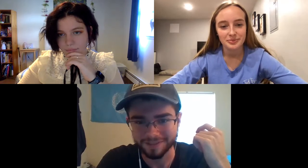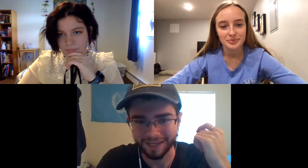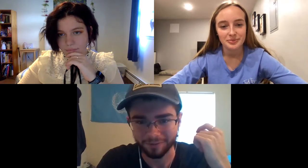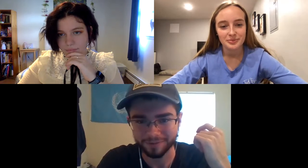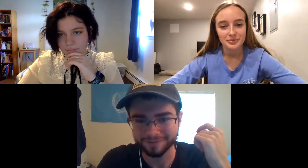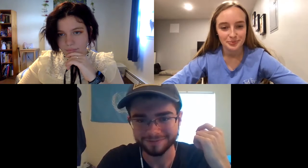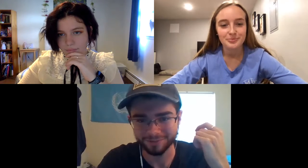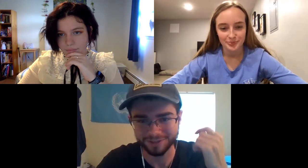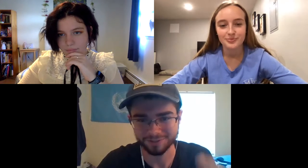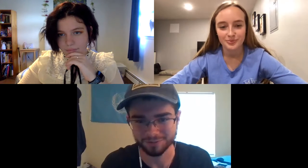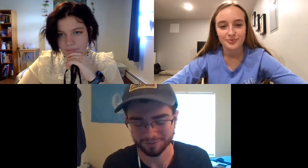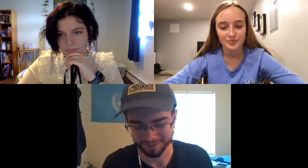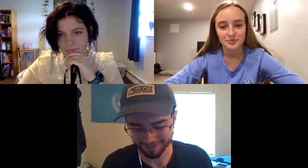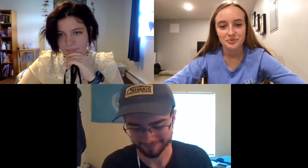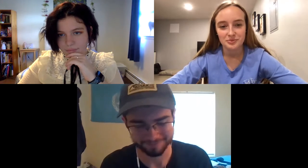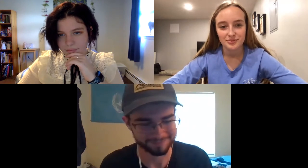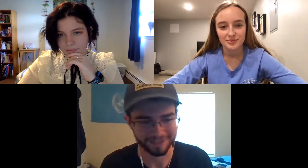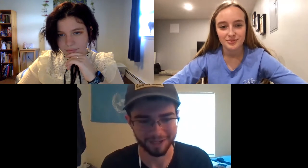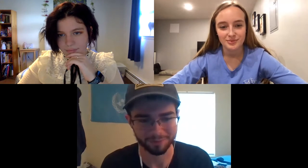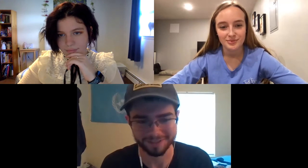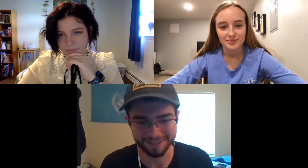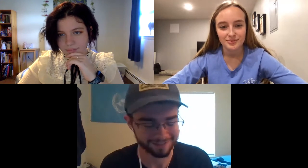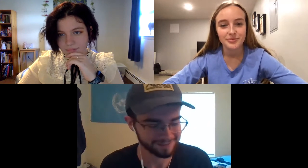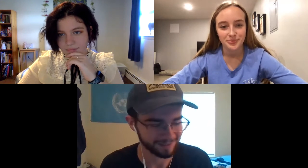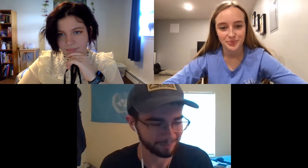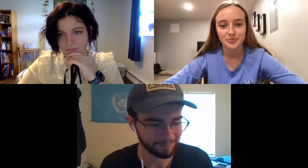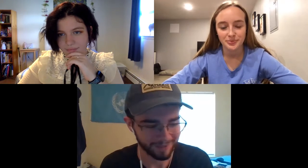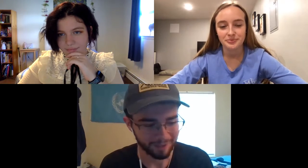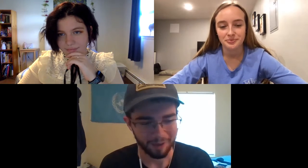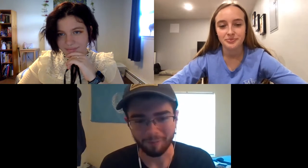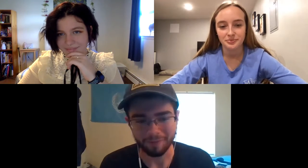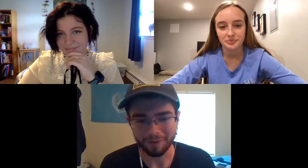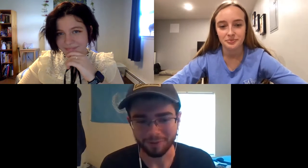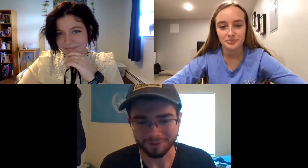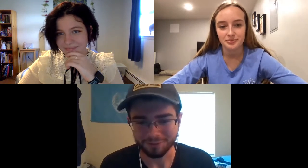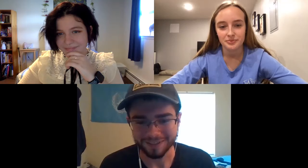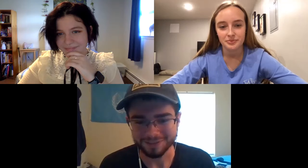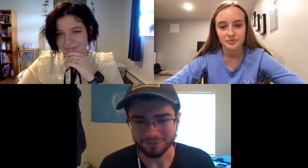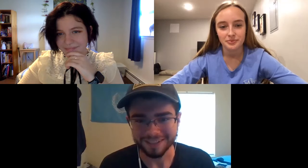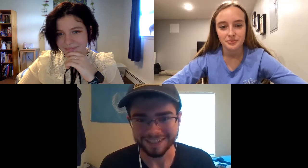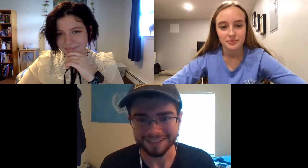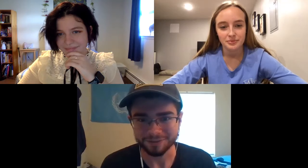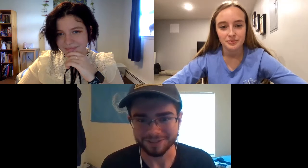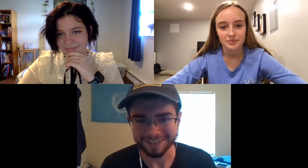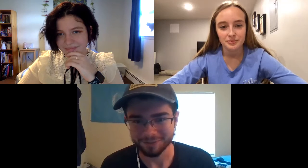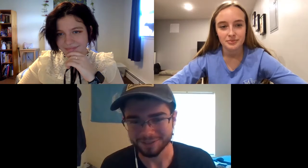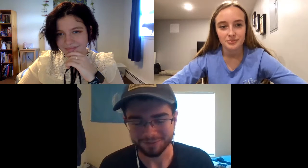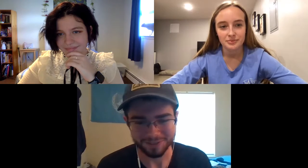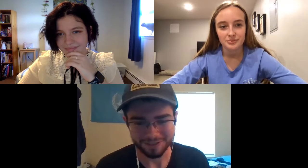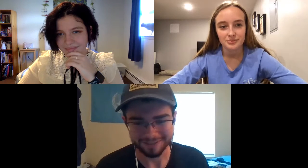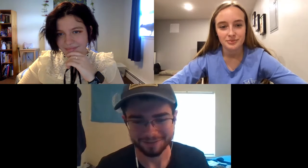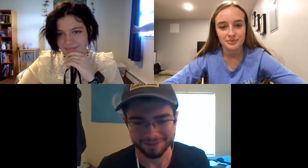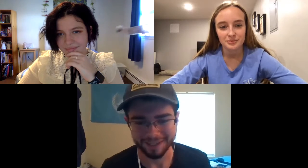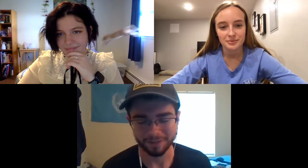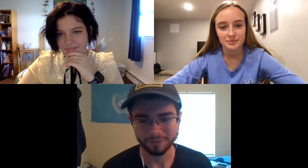sound, which is useful for like library settings. My partner finds it really interesting, which